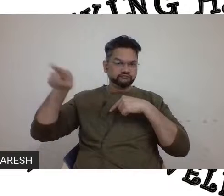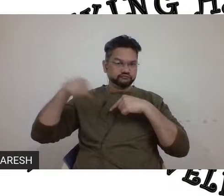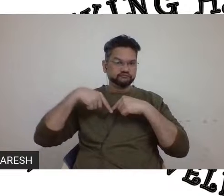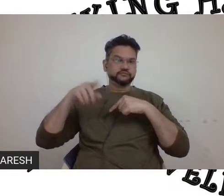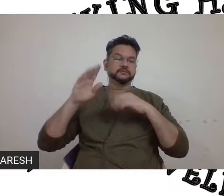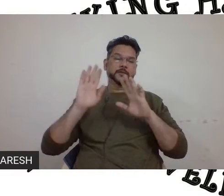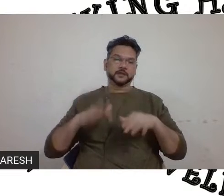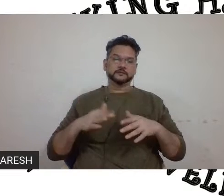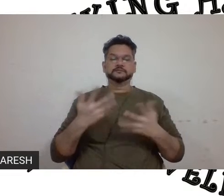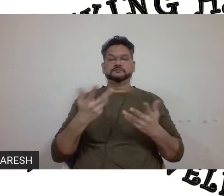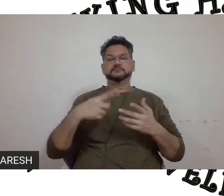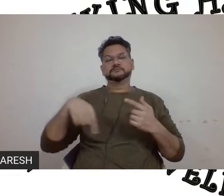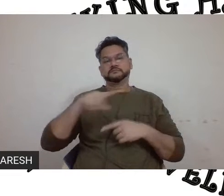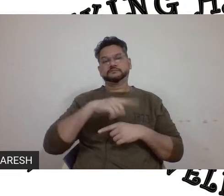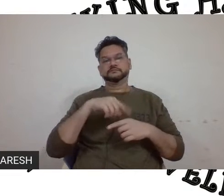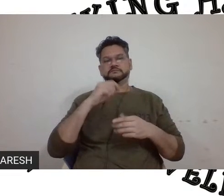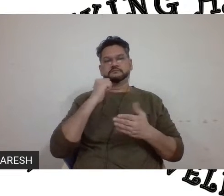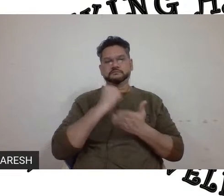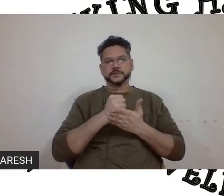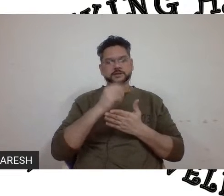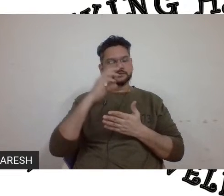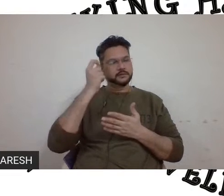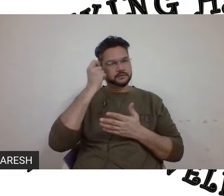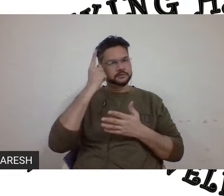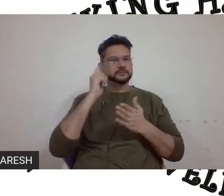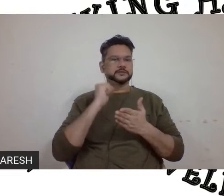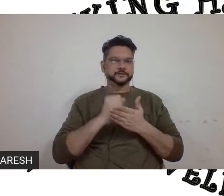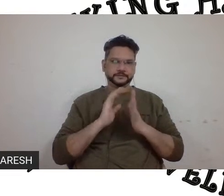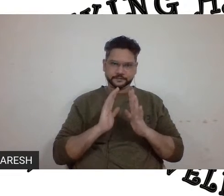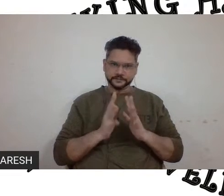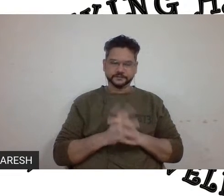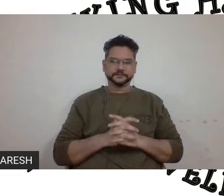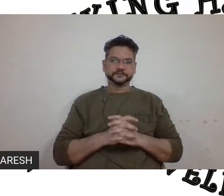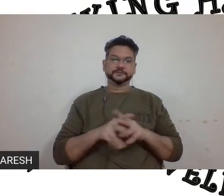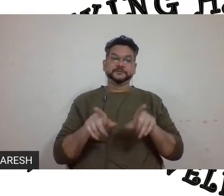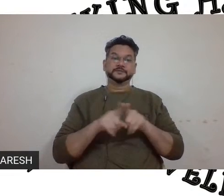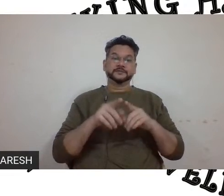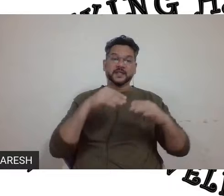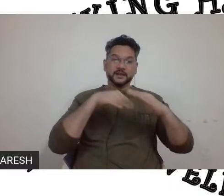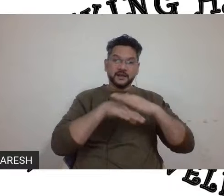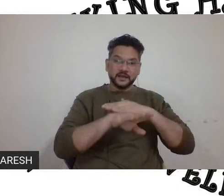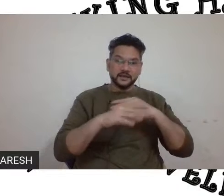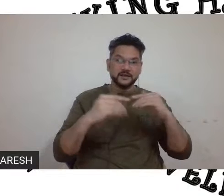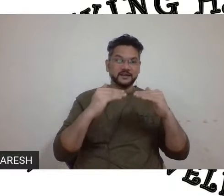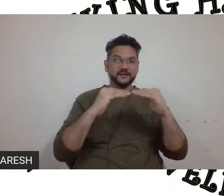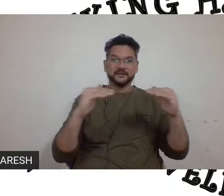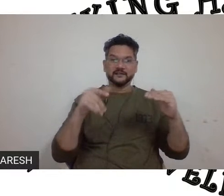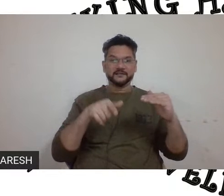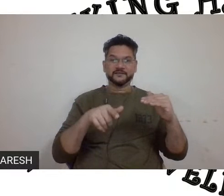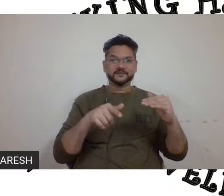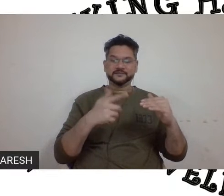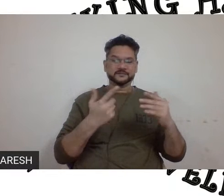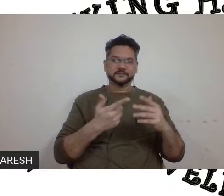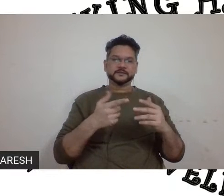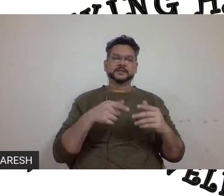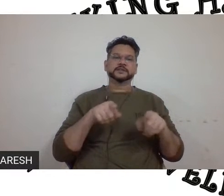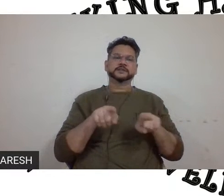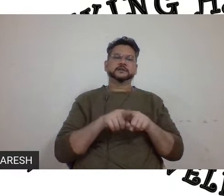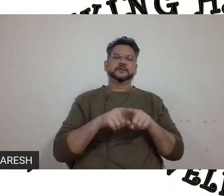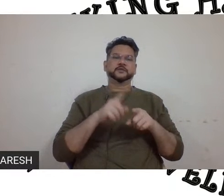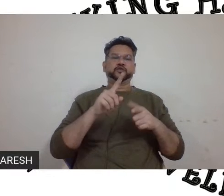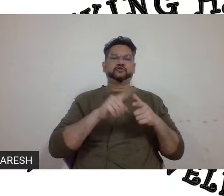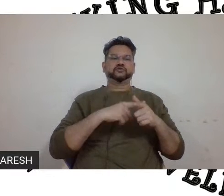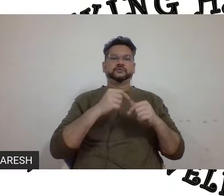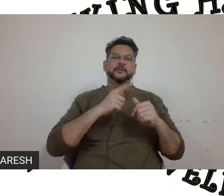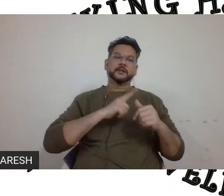these sector jobs which are at the entry level also has a promotional approach or as a career-based growth. Once they get into